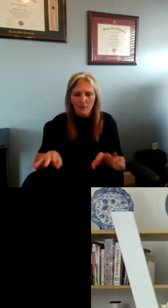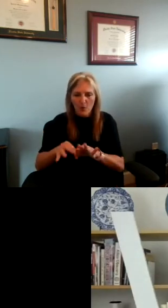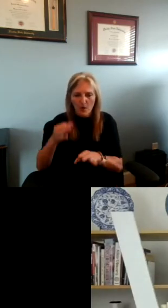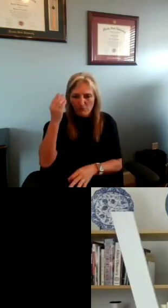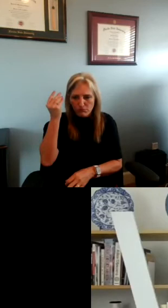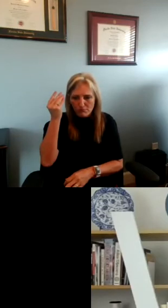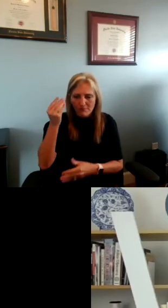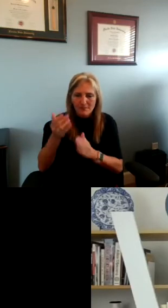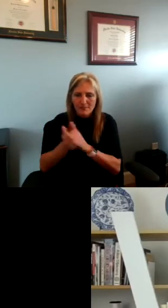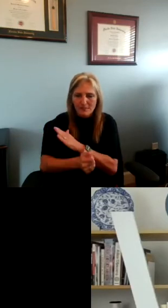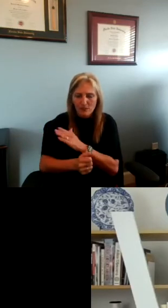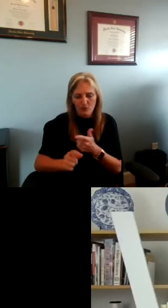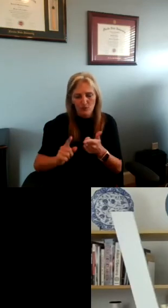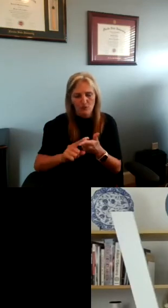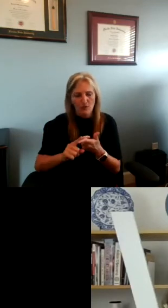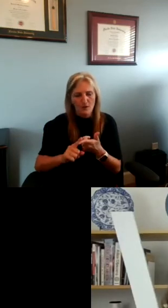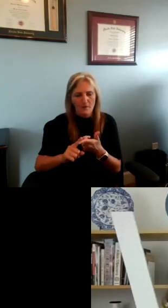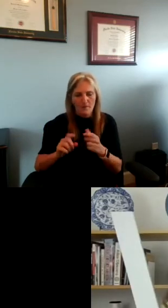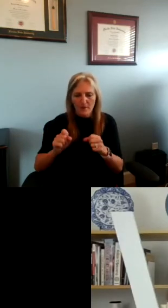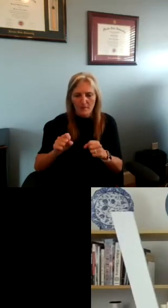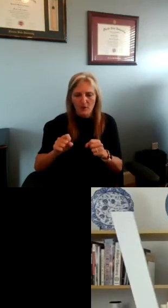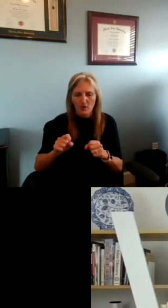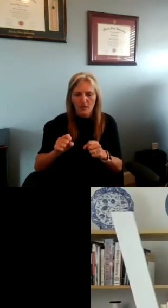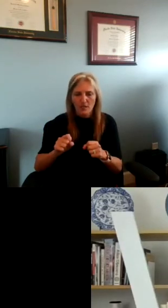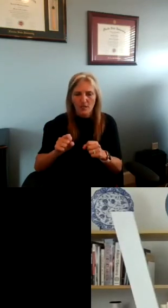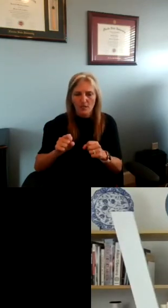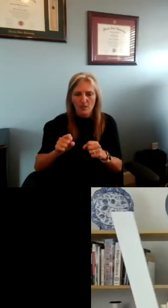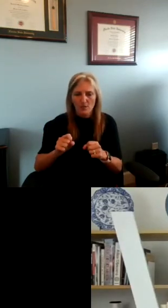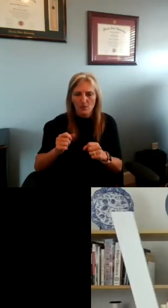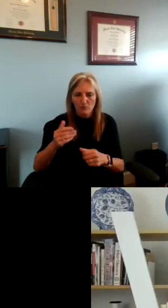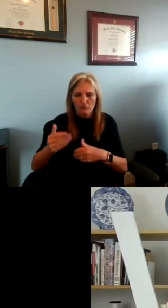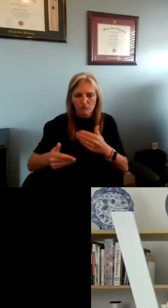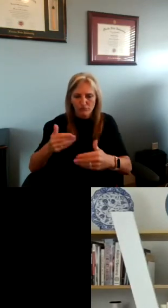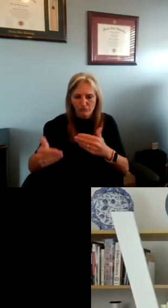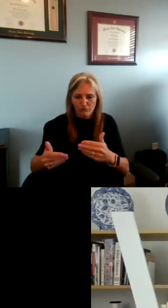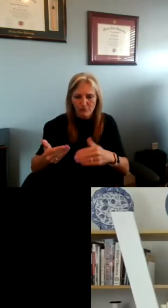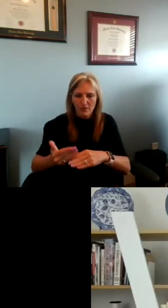with the ability to move with society as